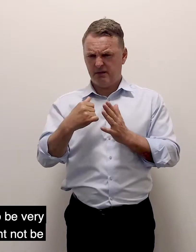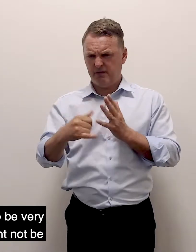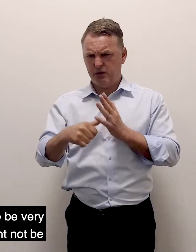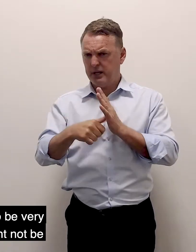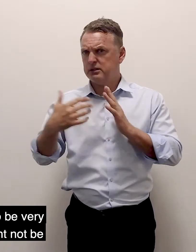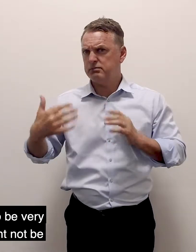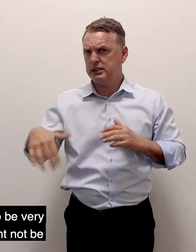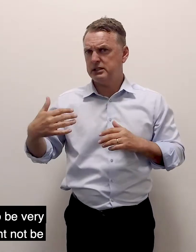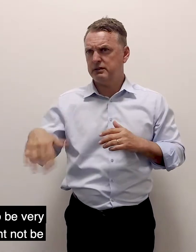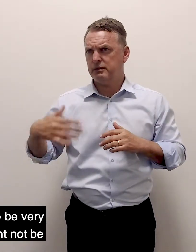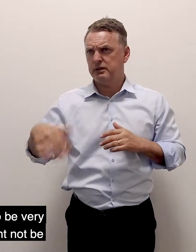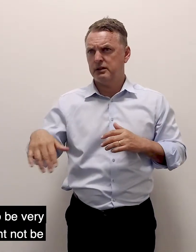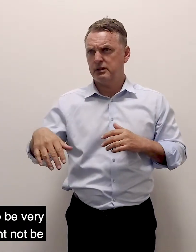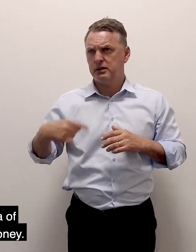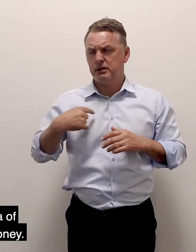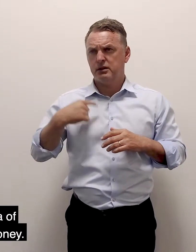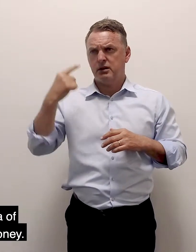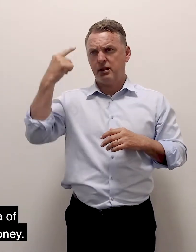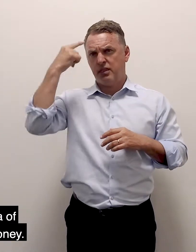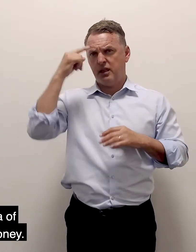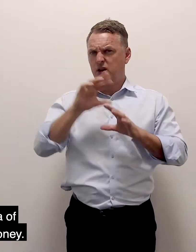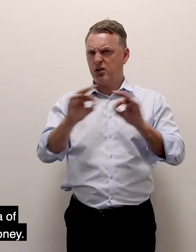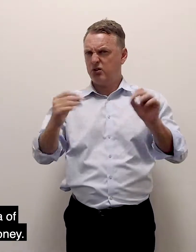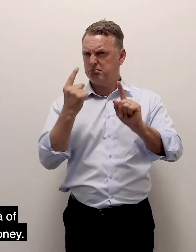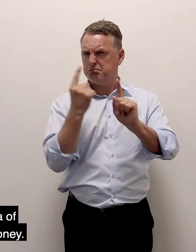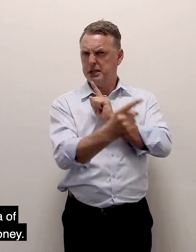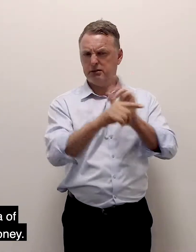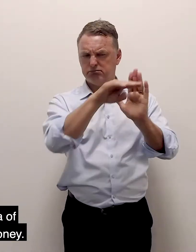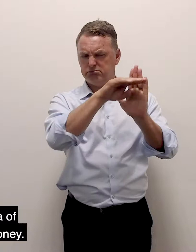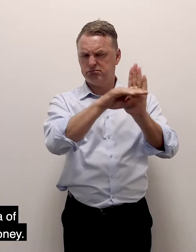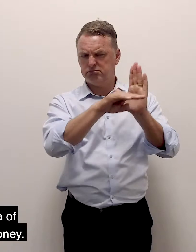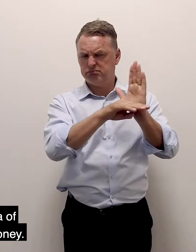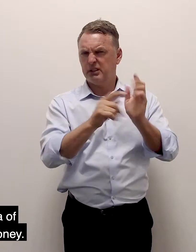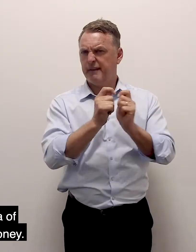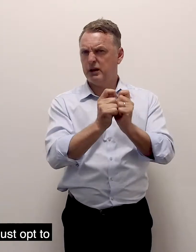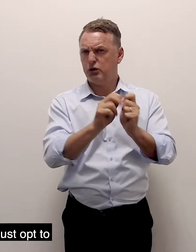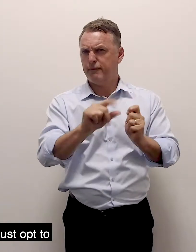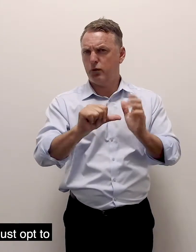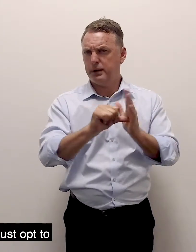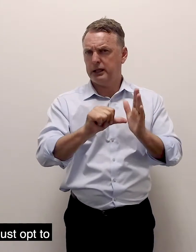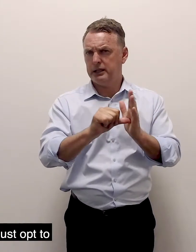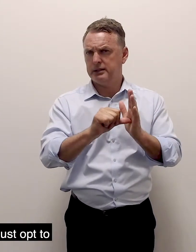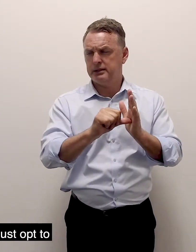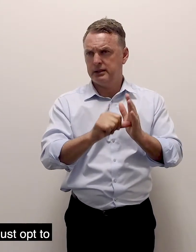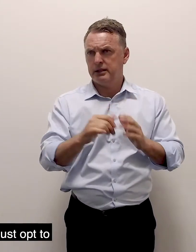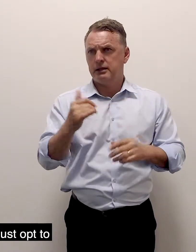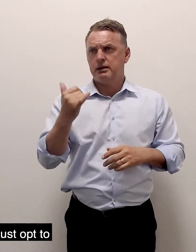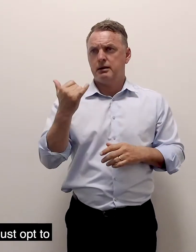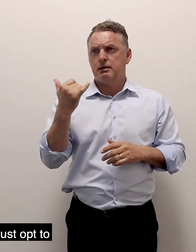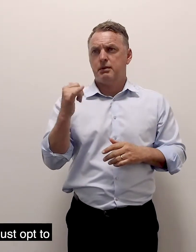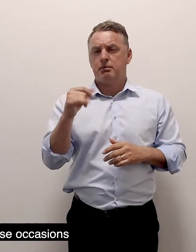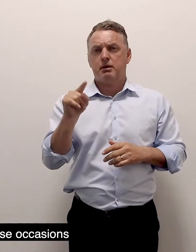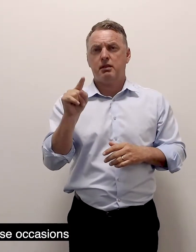expensive, and it might not be fitting the criteria of good value for money. So maybe they might just